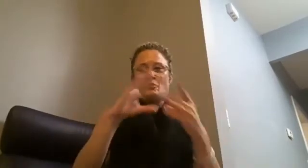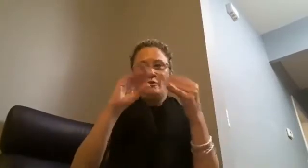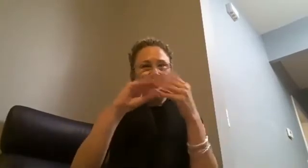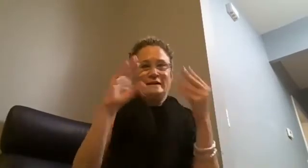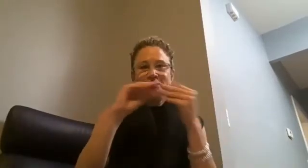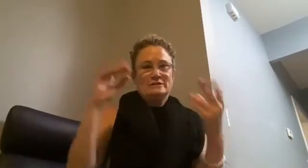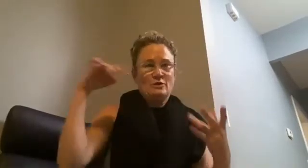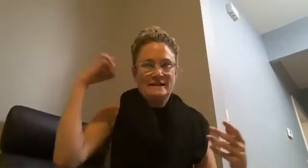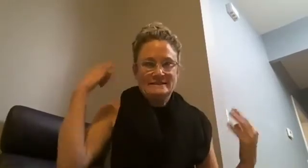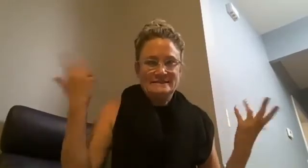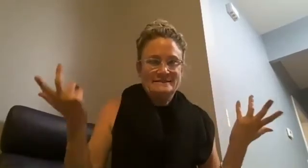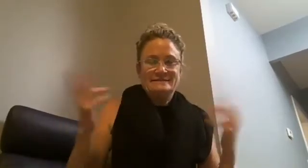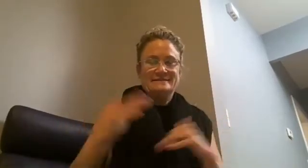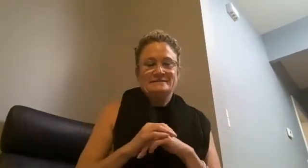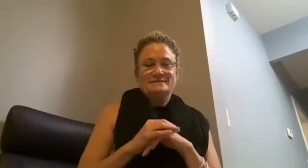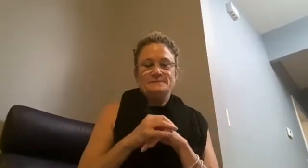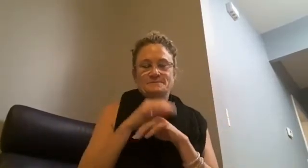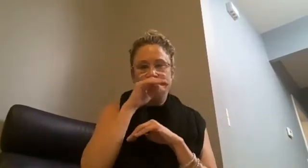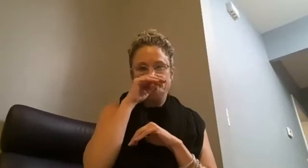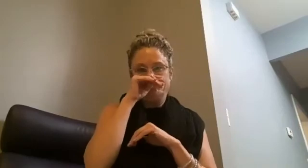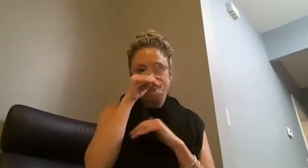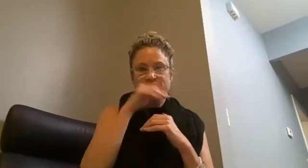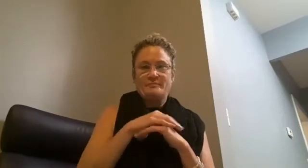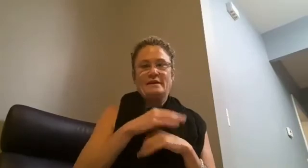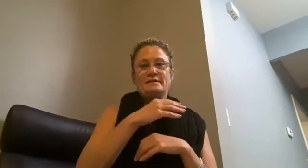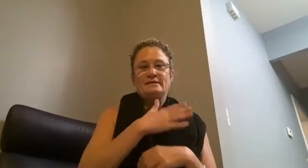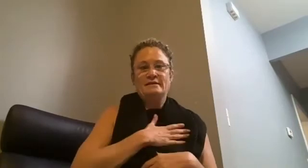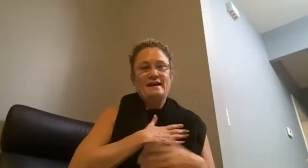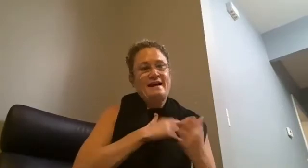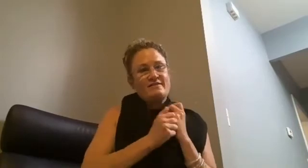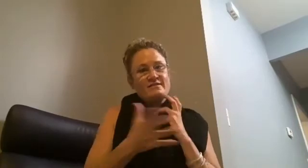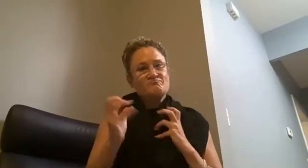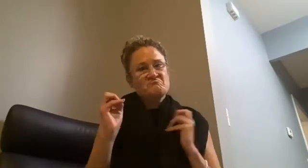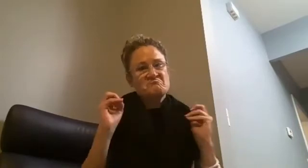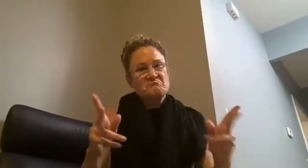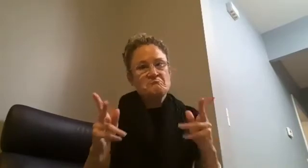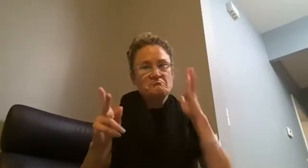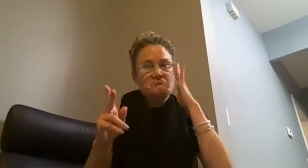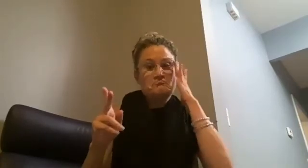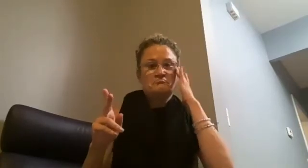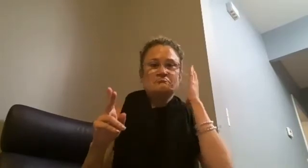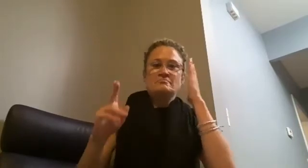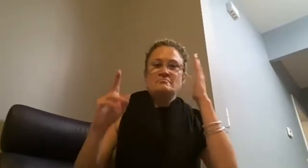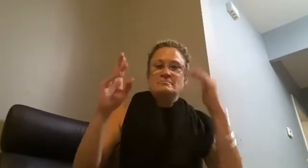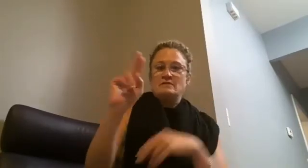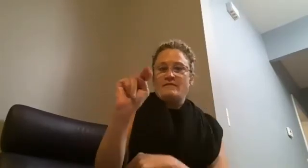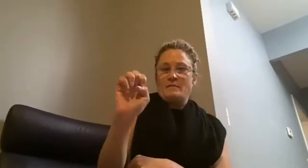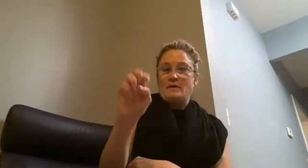And I hold that to my heart, this idea that everything's going to be okay. We're expecting in November now, and everything is okay with